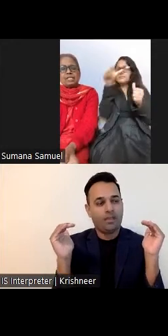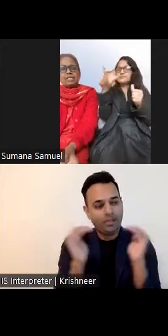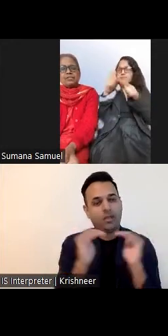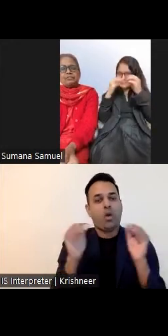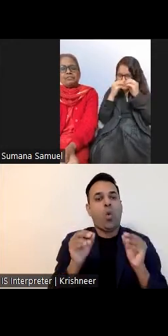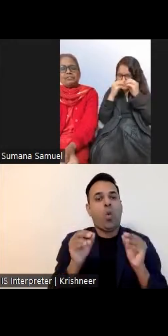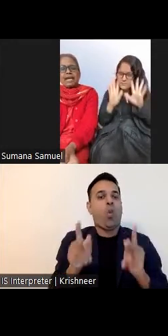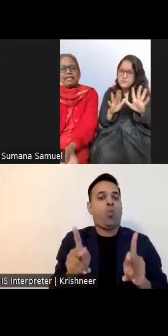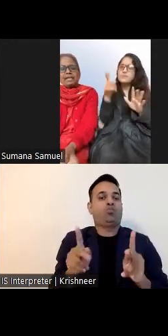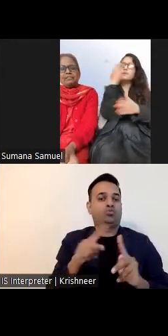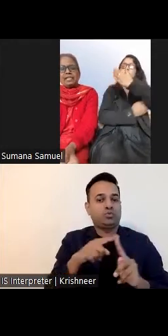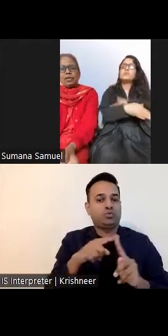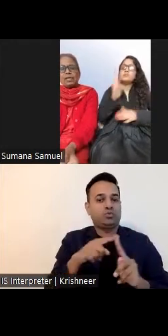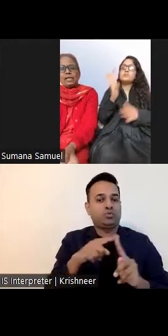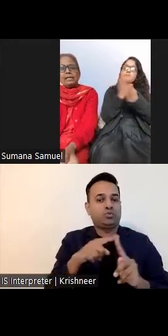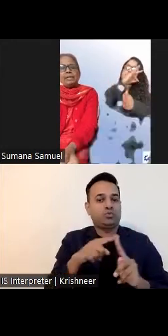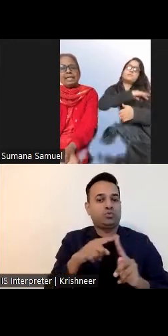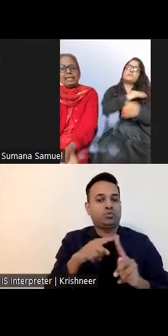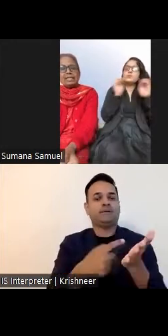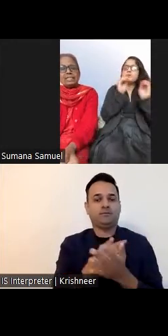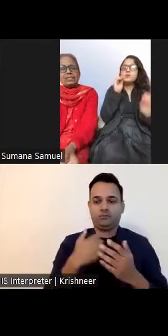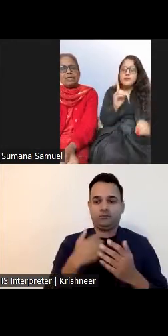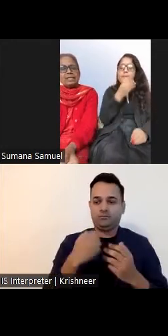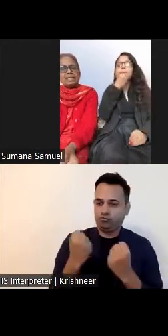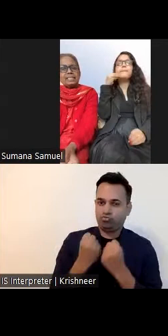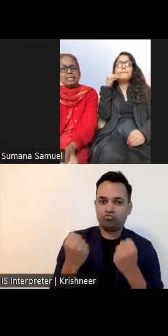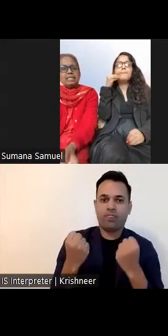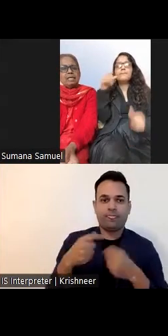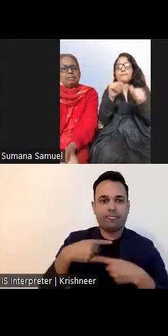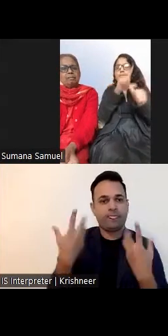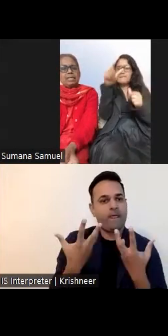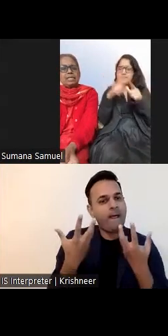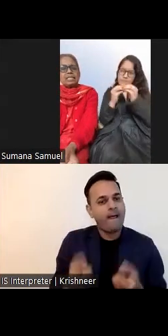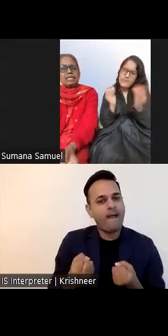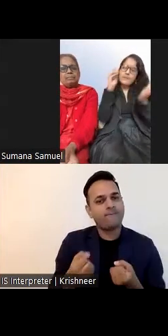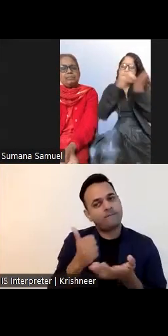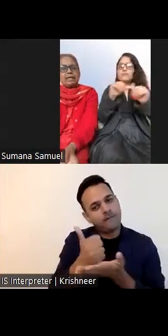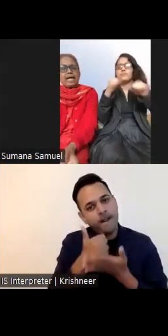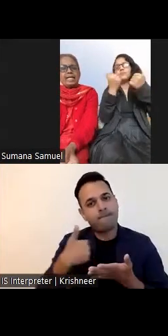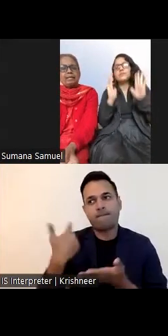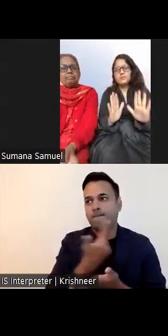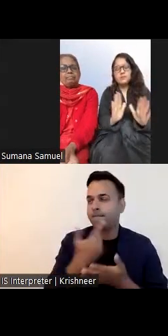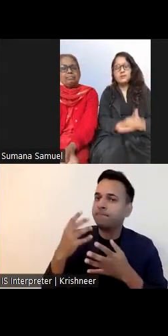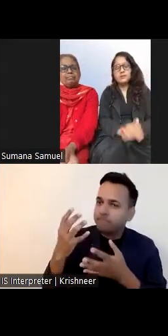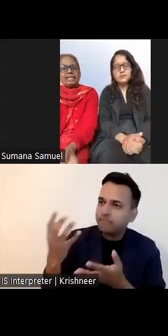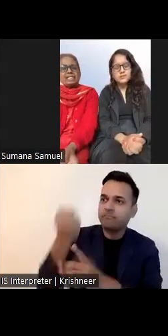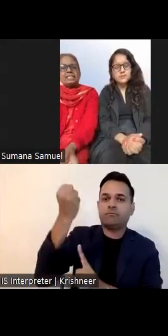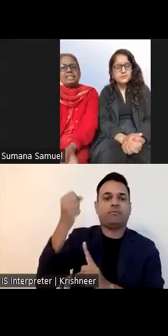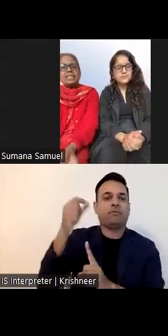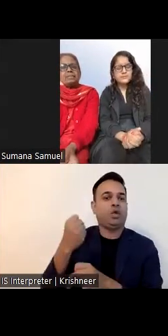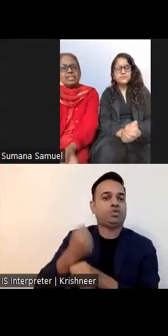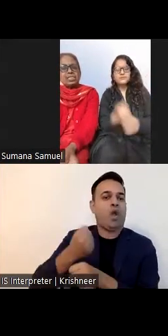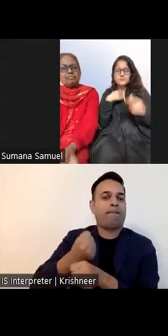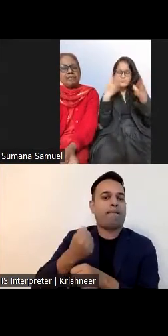conscious of the fact that we are already battling disadvantages. Please keep your hiring practice